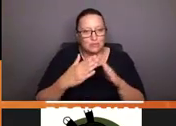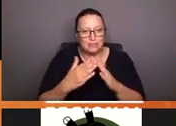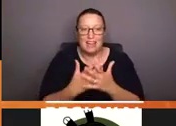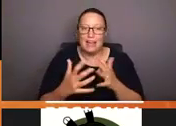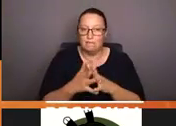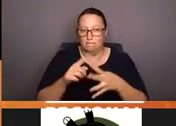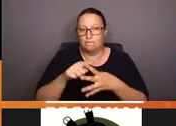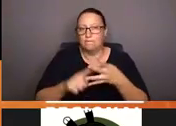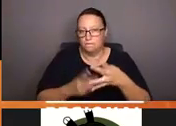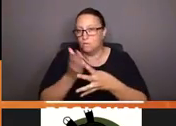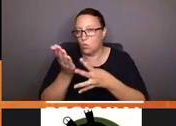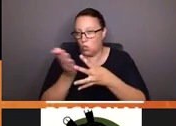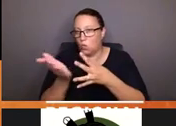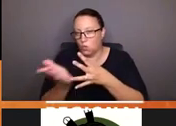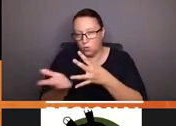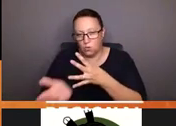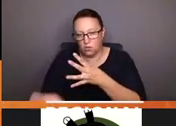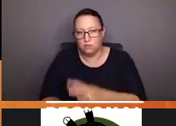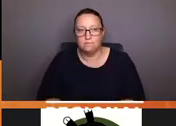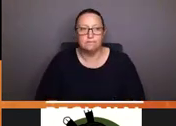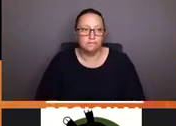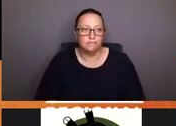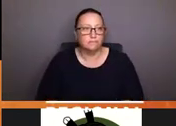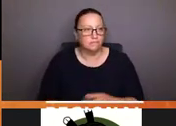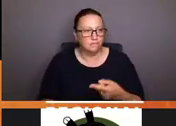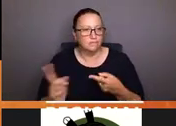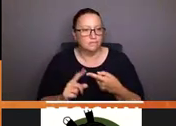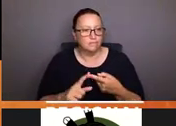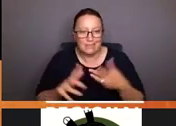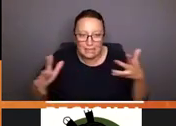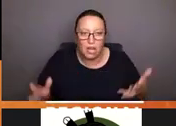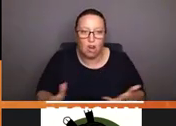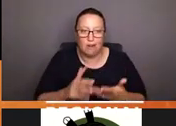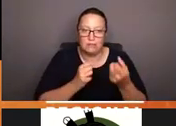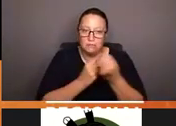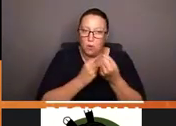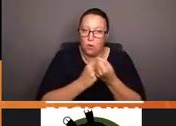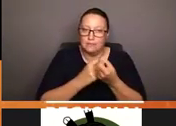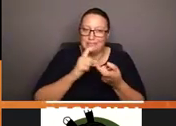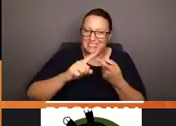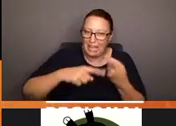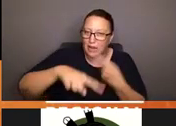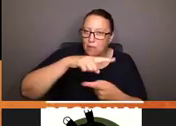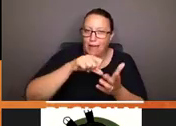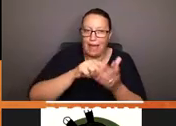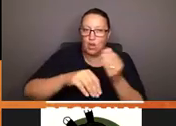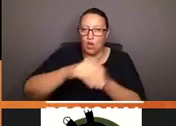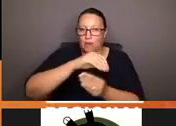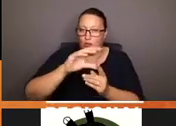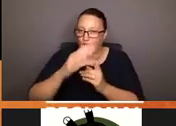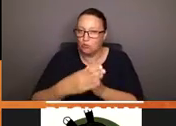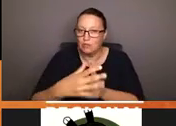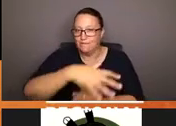main objectives: to encourage and support sustainable economic, cultural, and environmental careers and/or